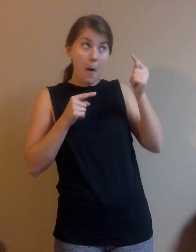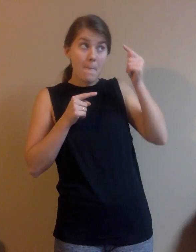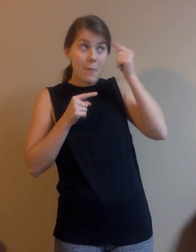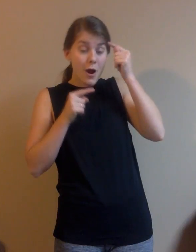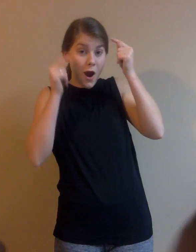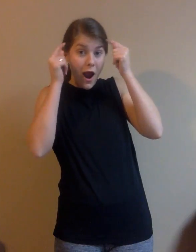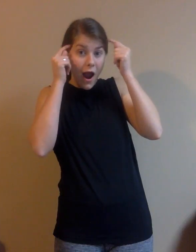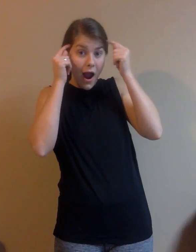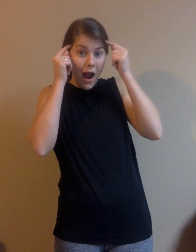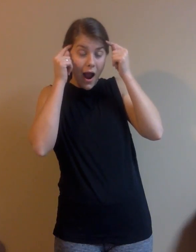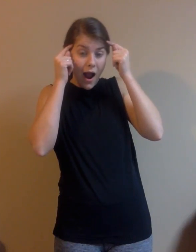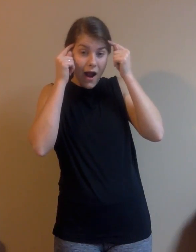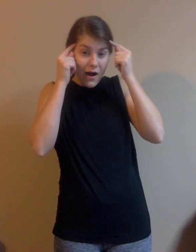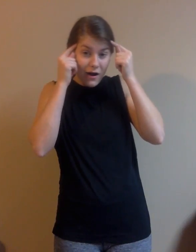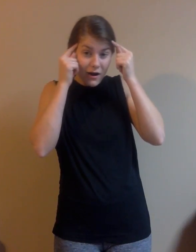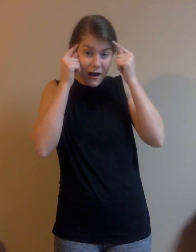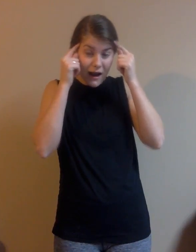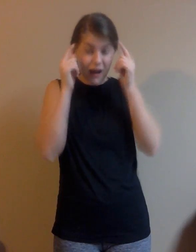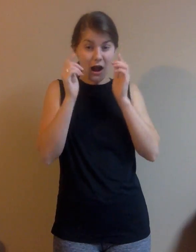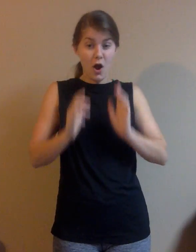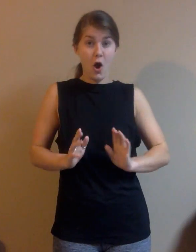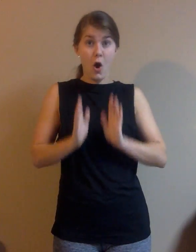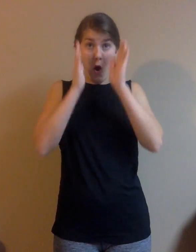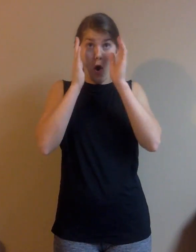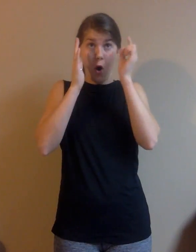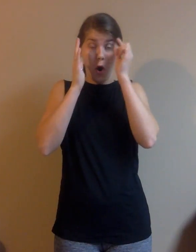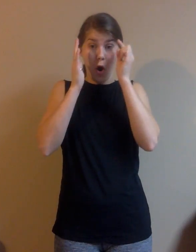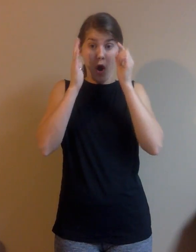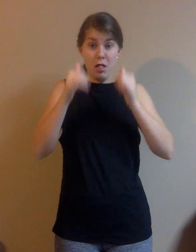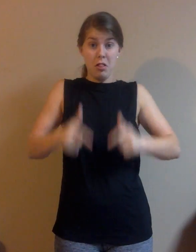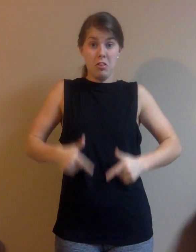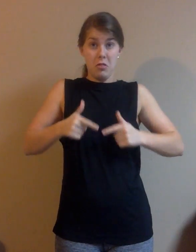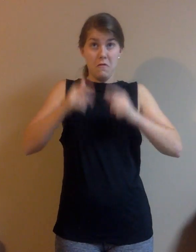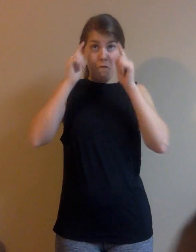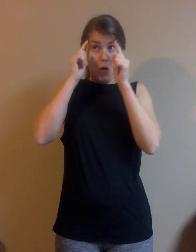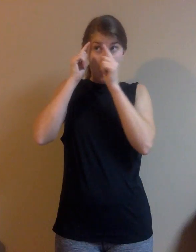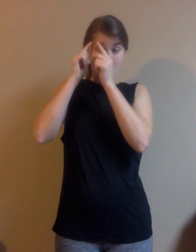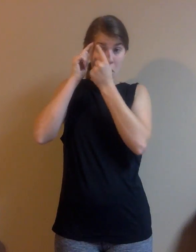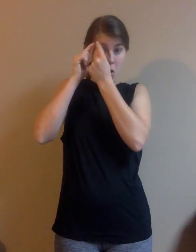of literal way. You know, they look upon their body as a form of transport for their heads.